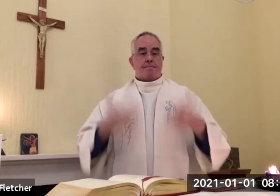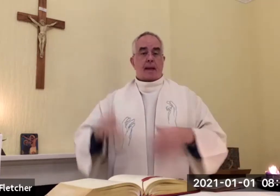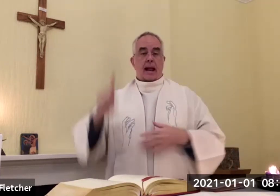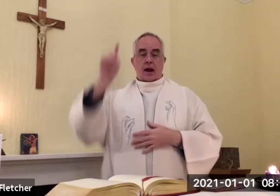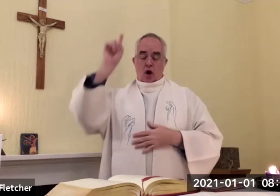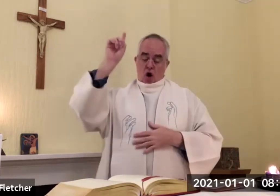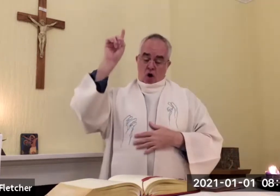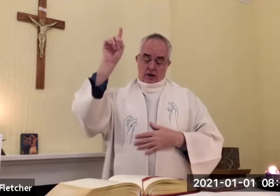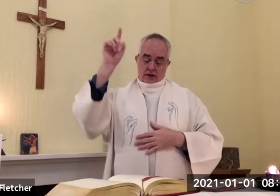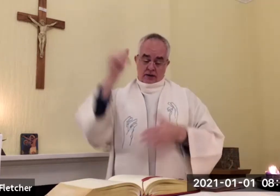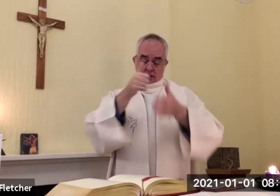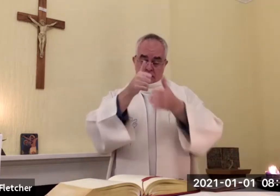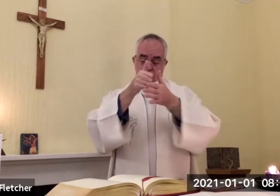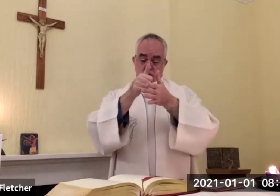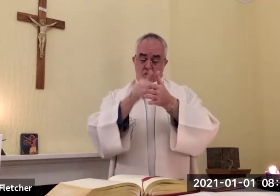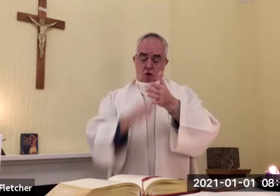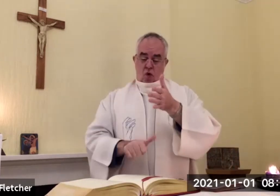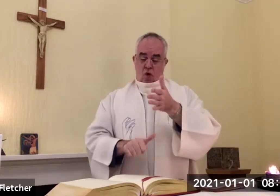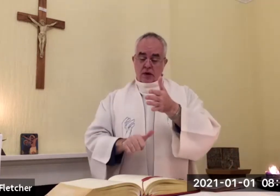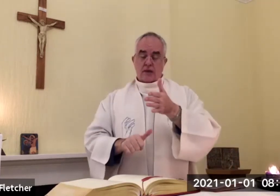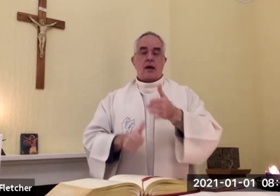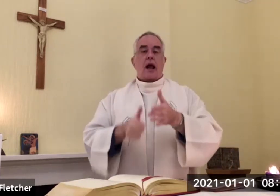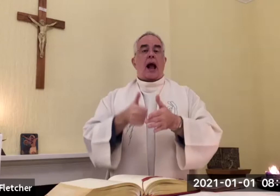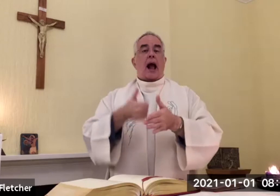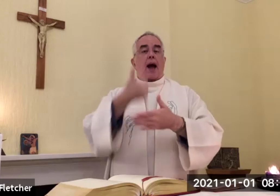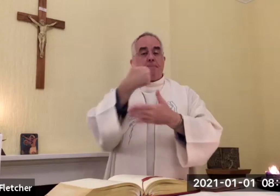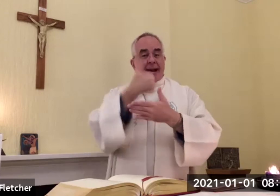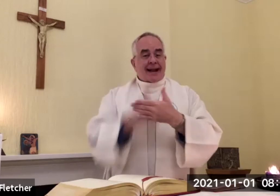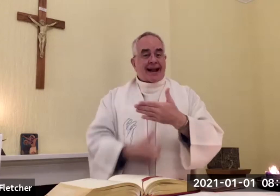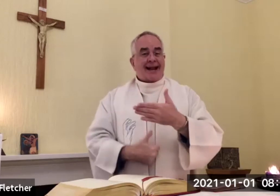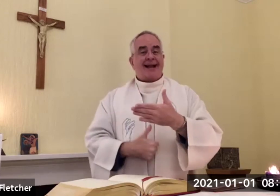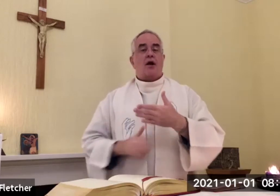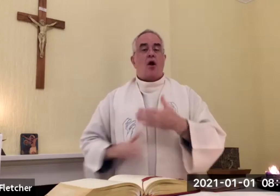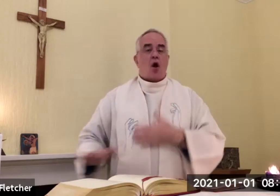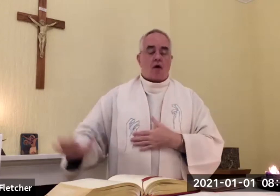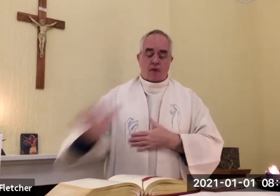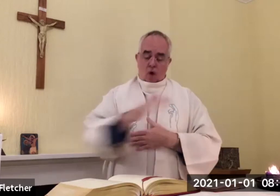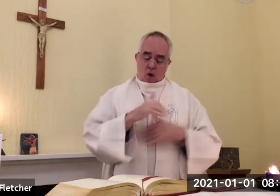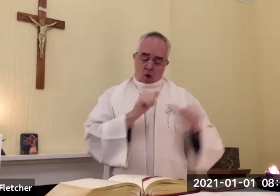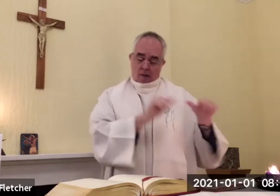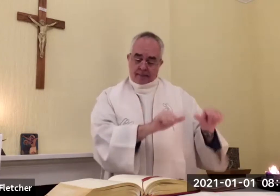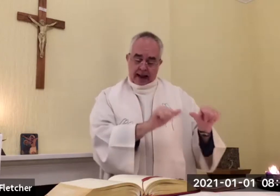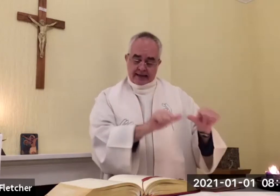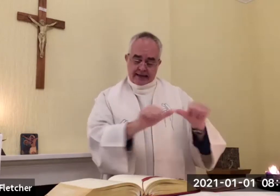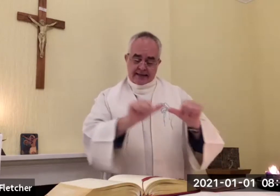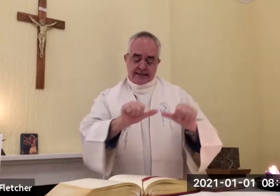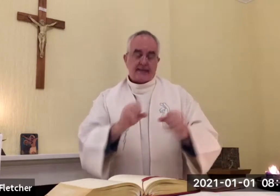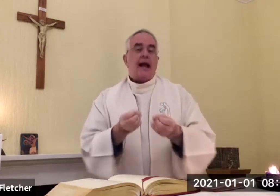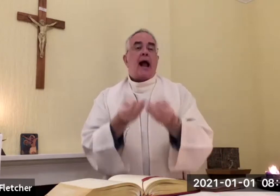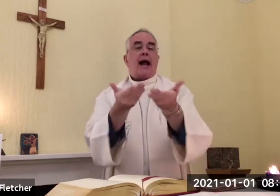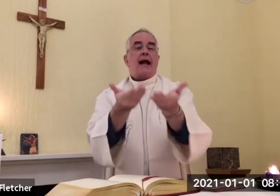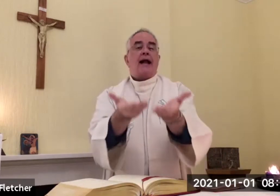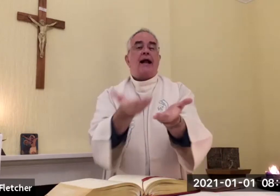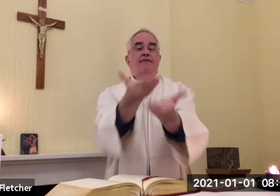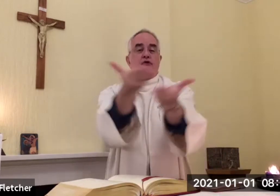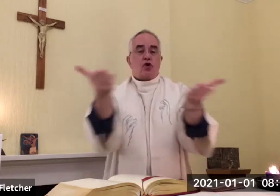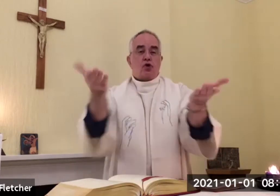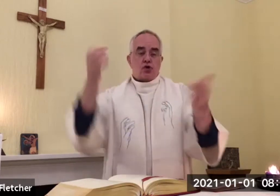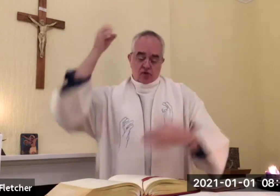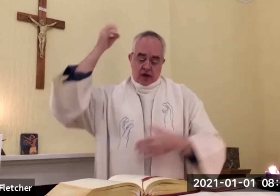May God, source and beginning of all blessing, give you